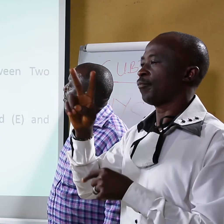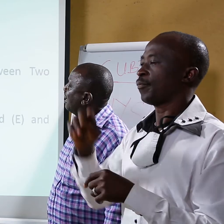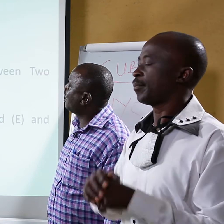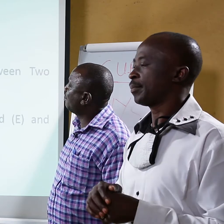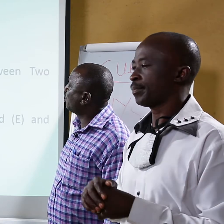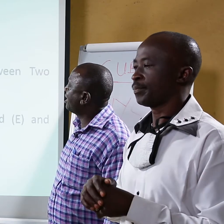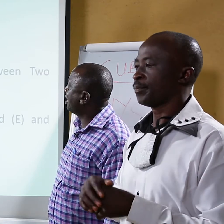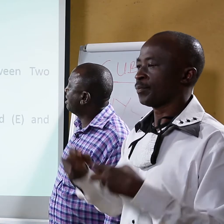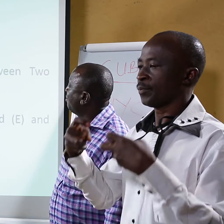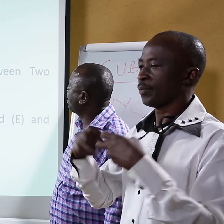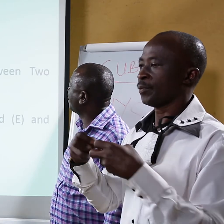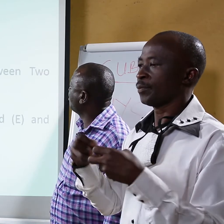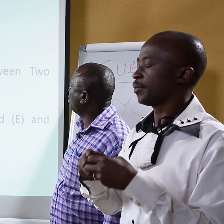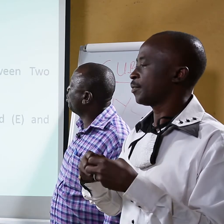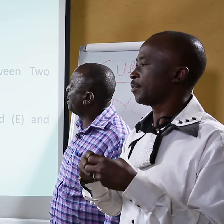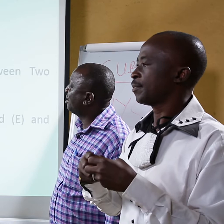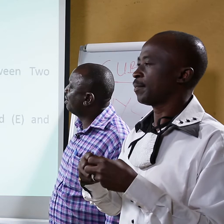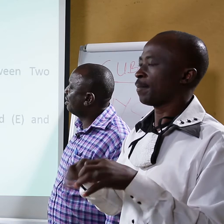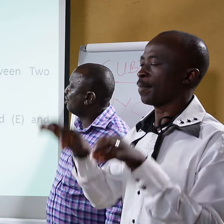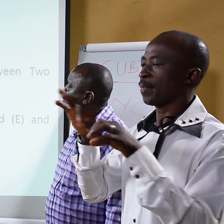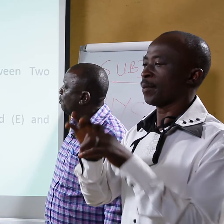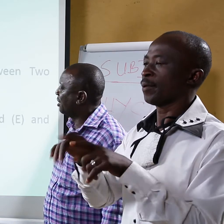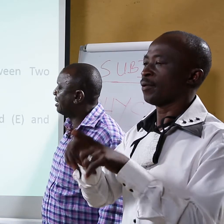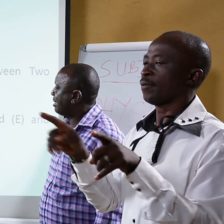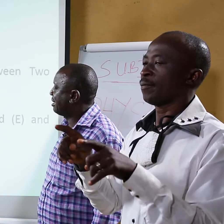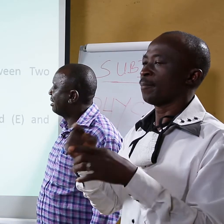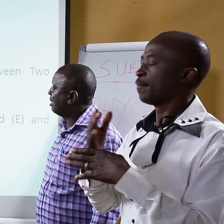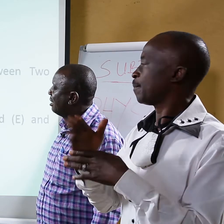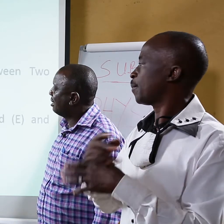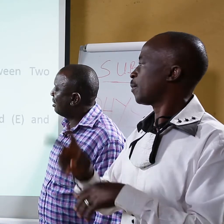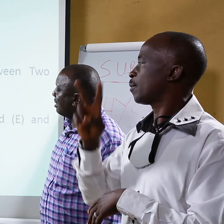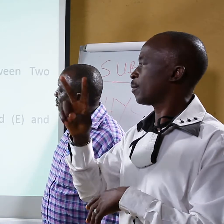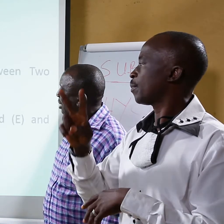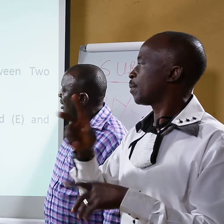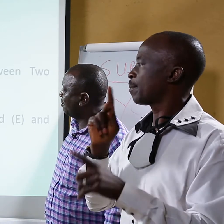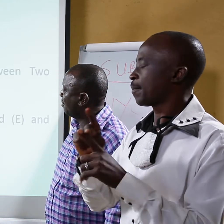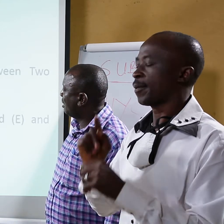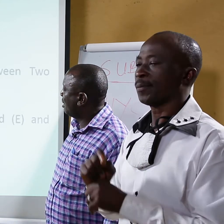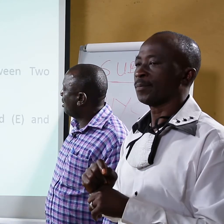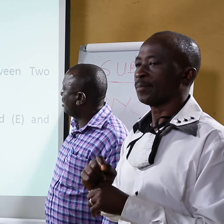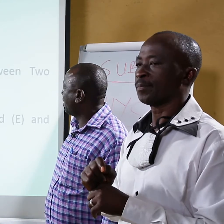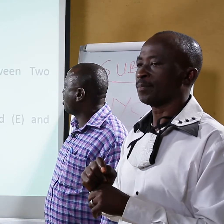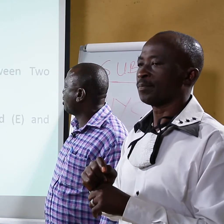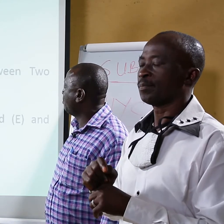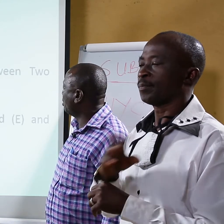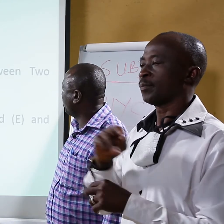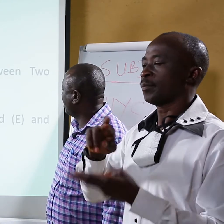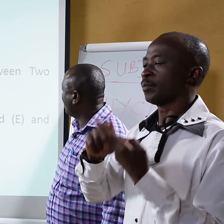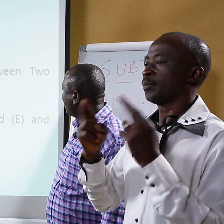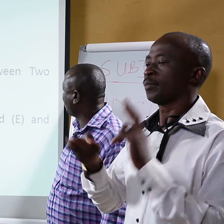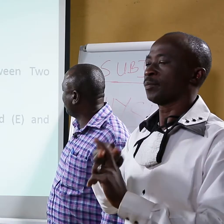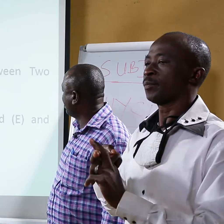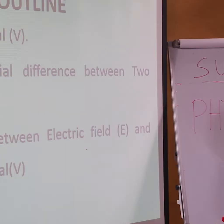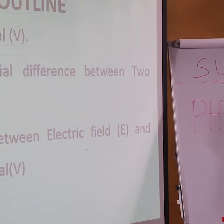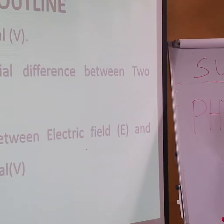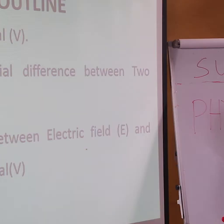have electric potential difference between 2 points. Then we have relationship between